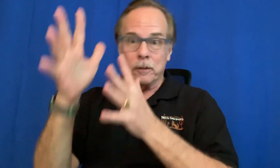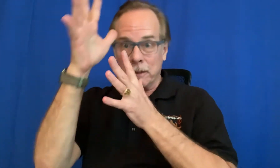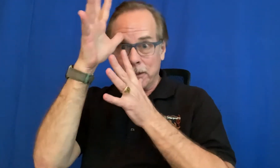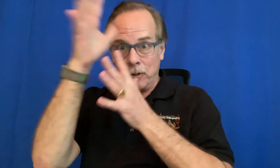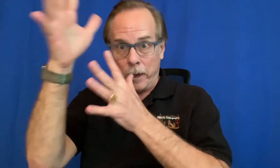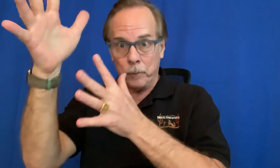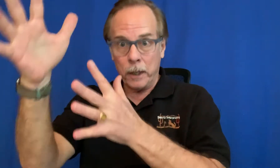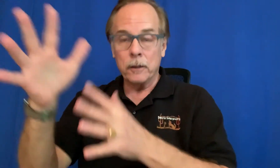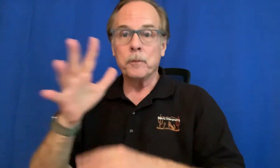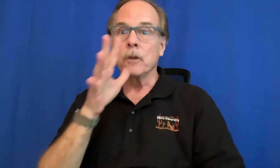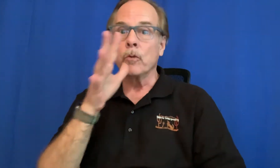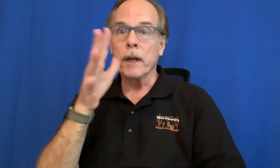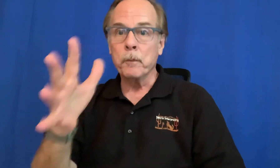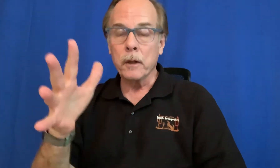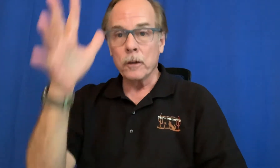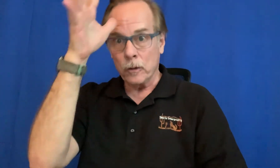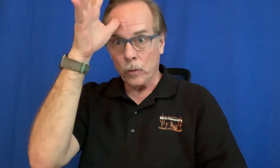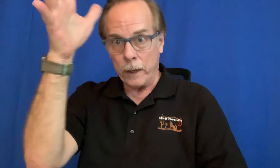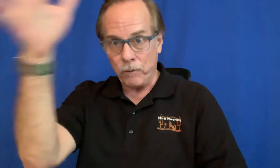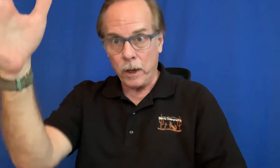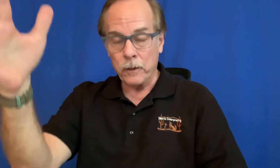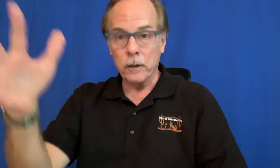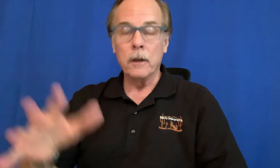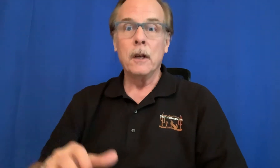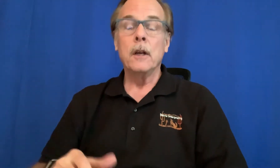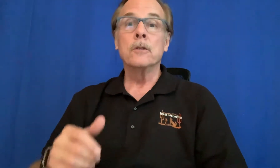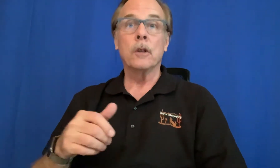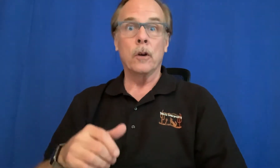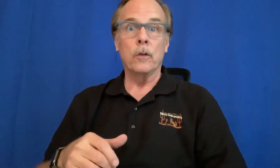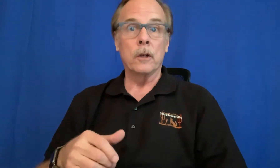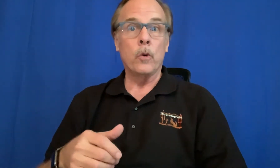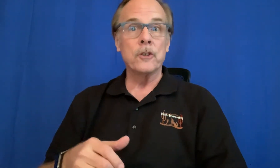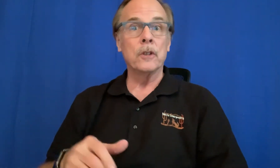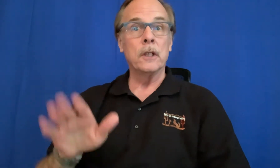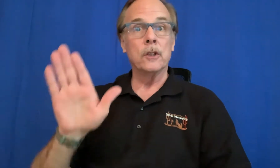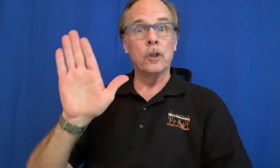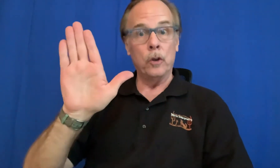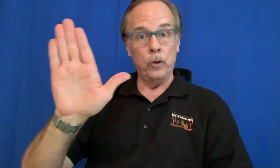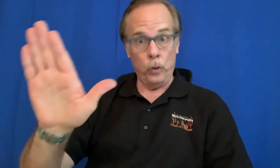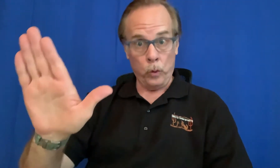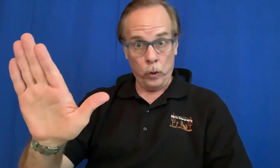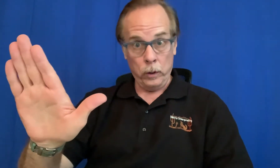personally, grandparents, but grandmother, grandfather. So the question is, your